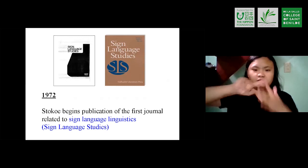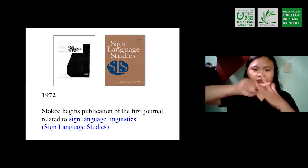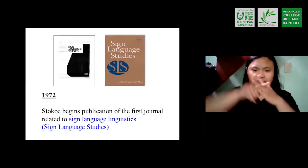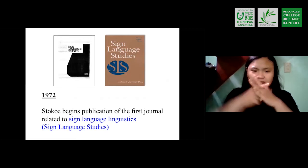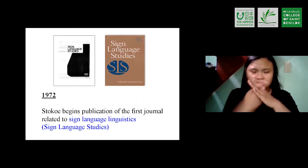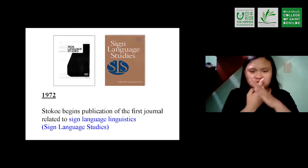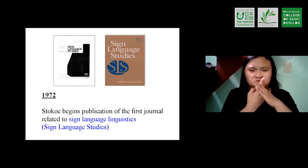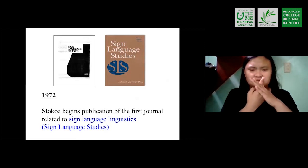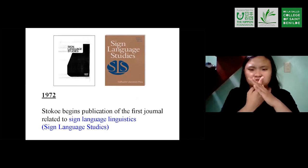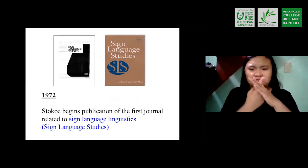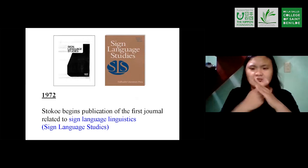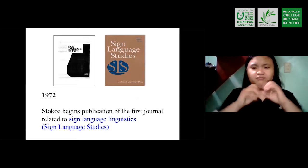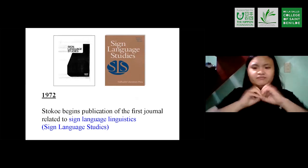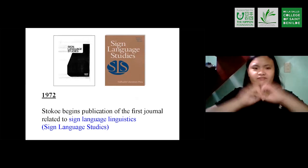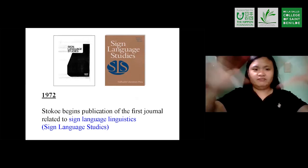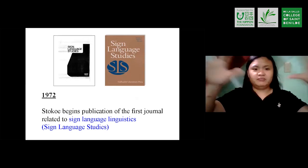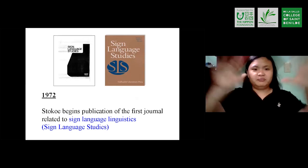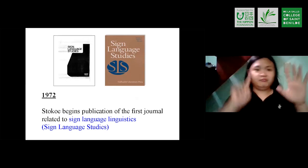Stokey